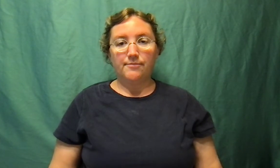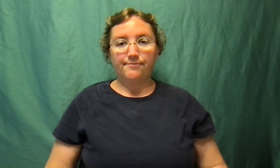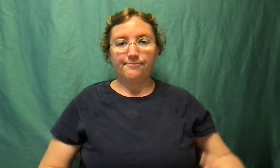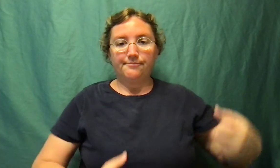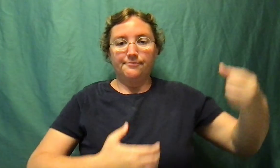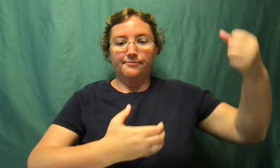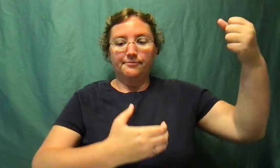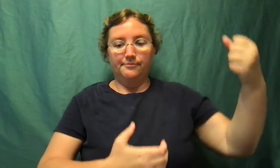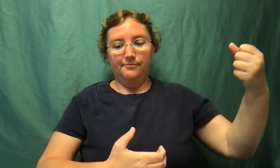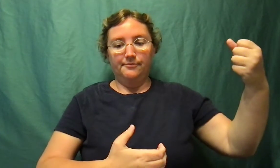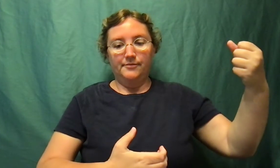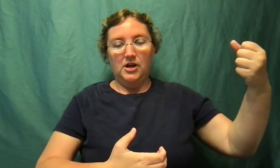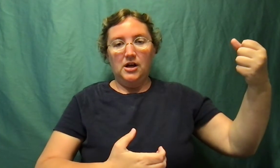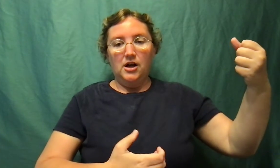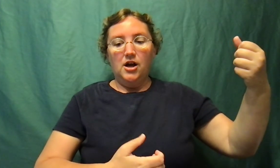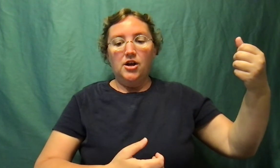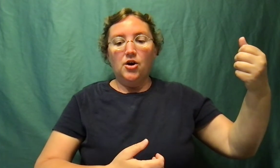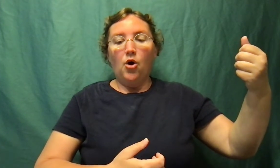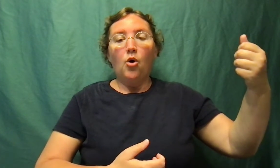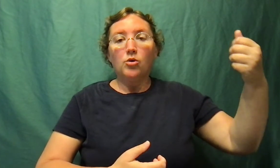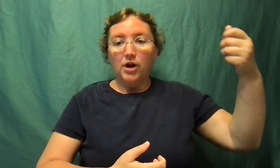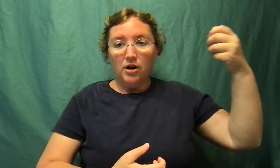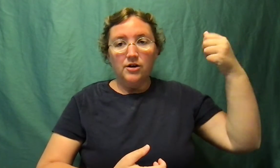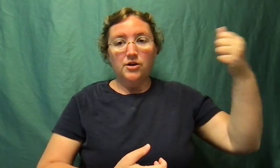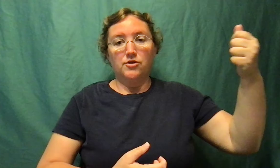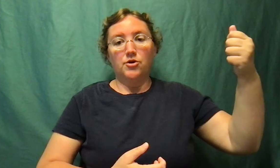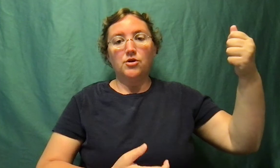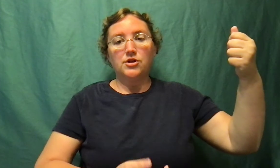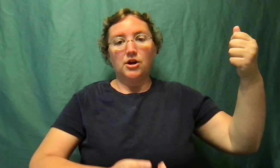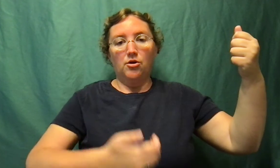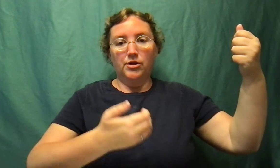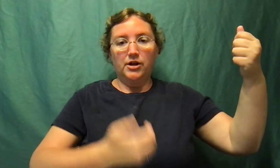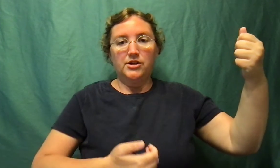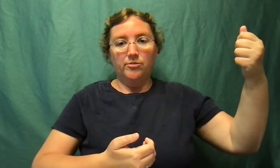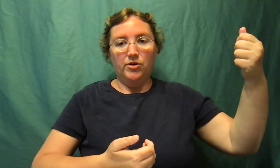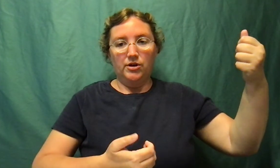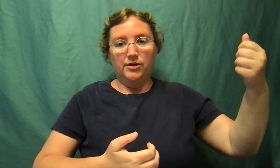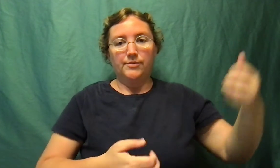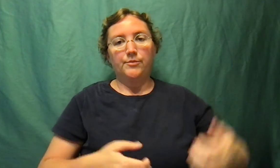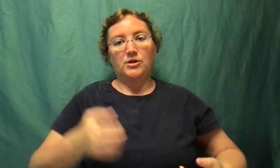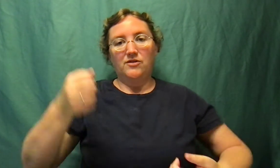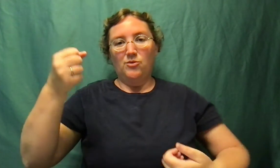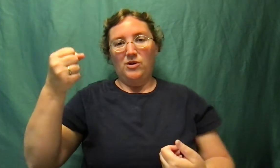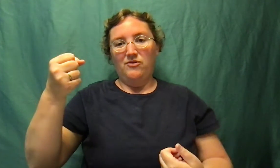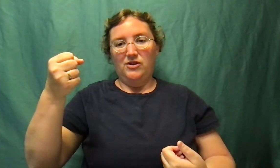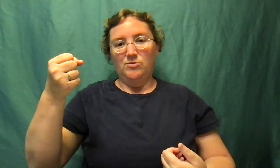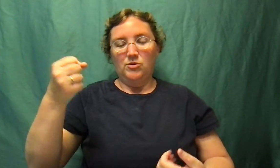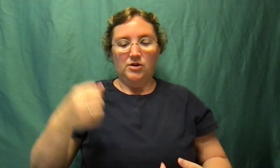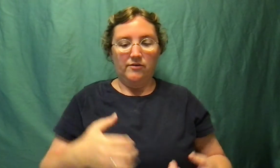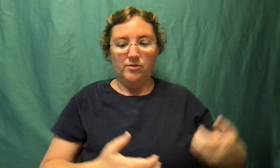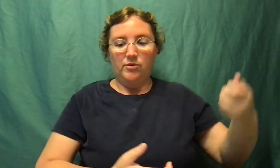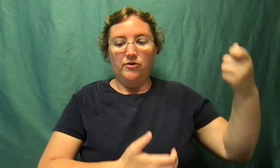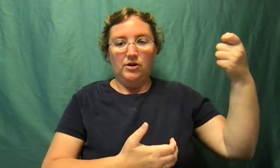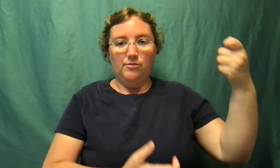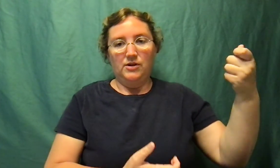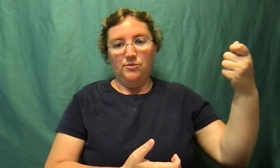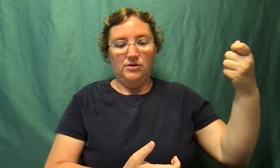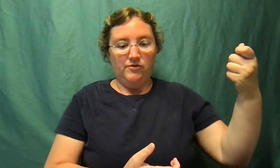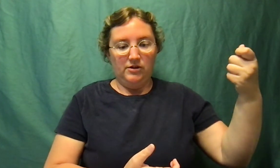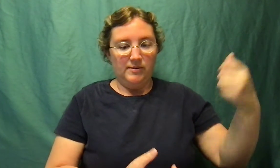You hold on to your torch, you hold on to your book. whichever one feels most comfortable for you. This one feels best